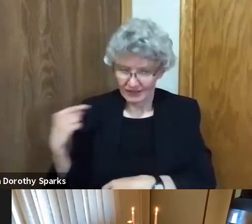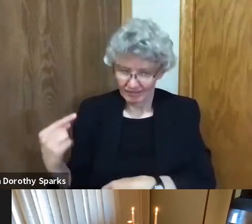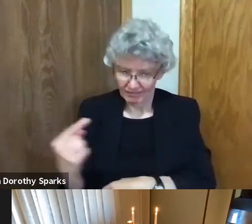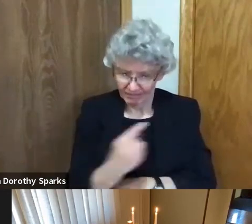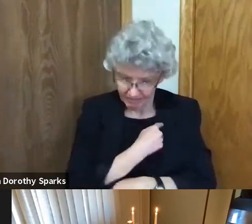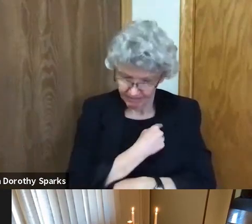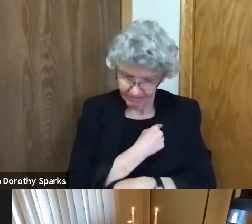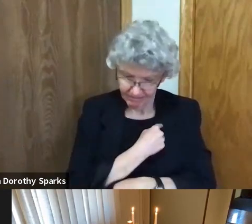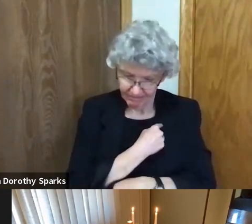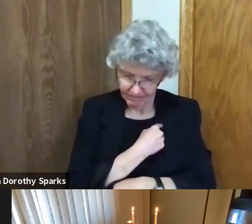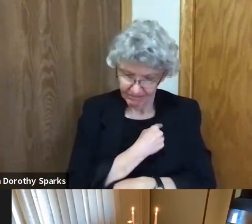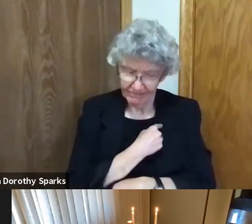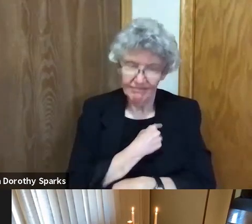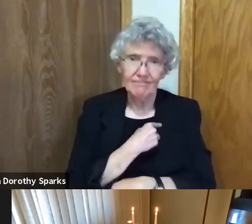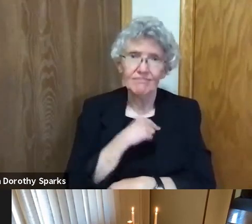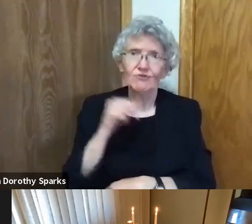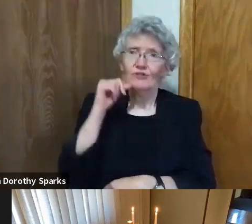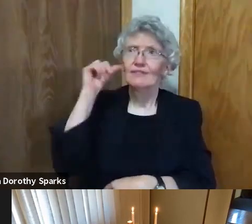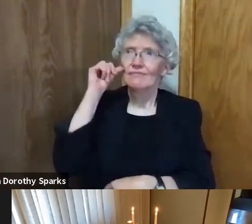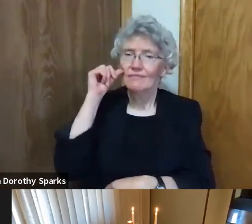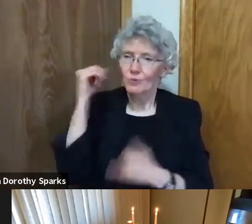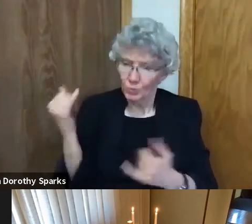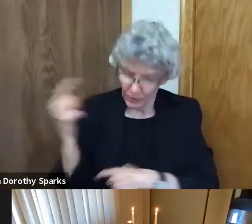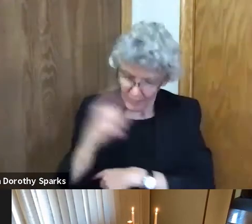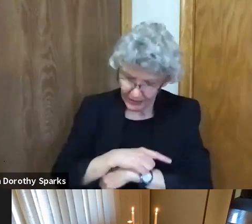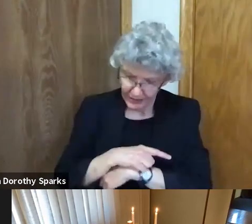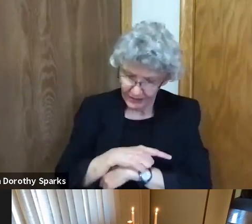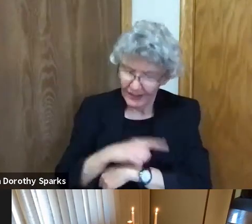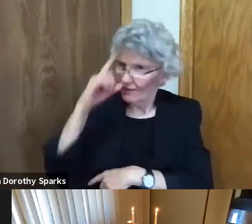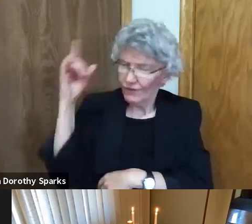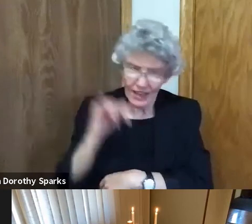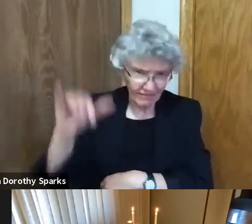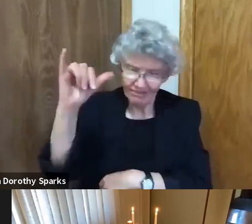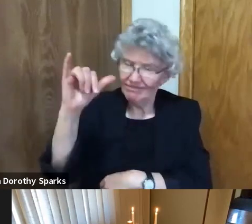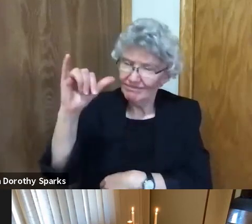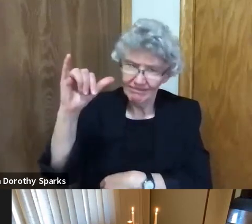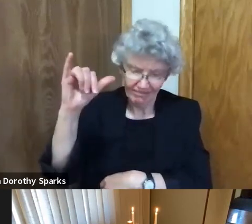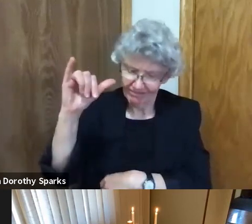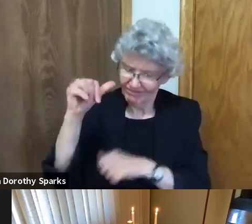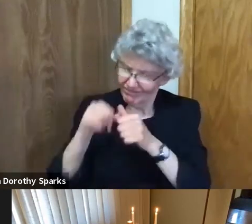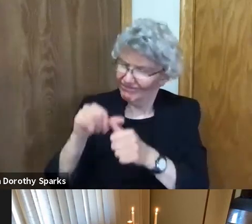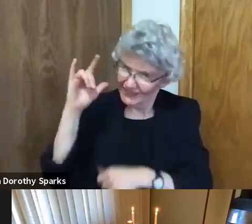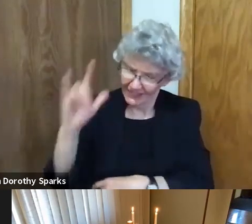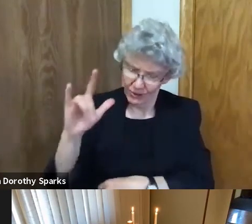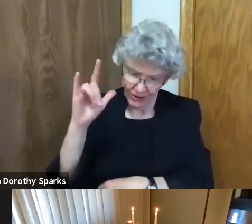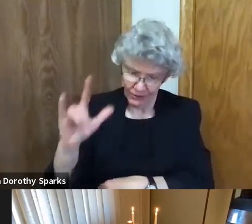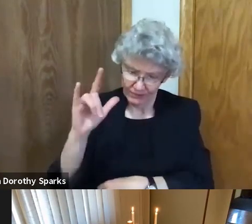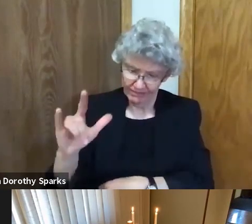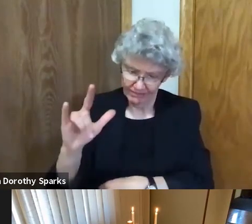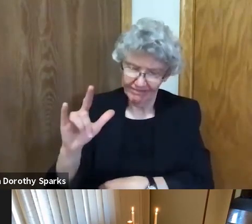Even when we make mistakes, God loves us. Yesterday, today, forever.